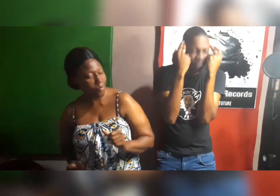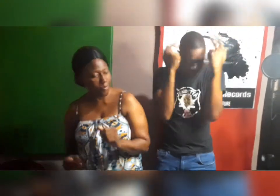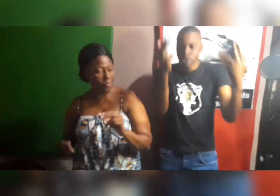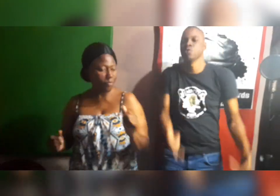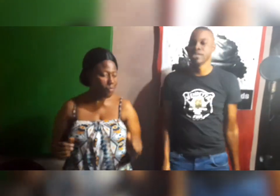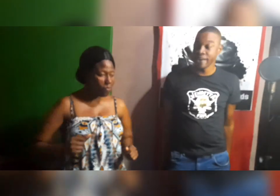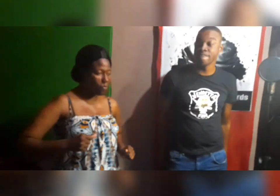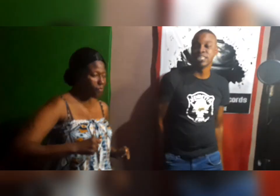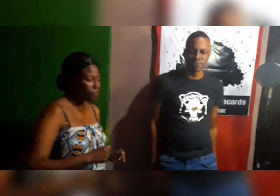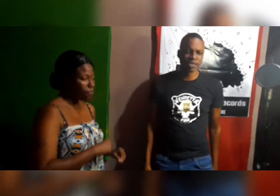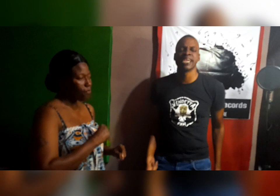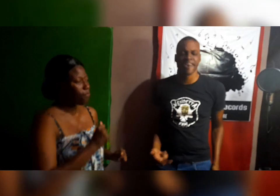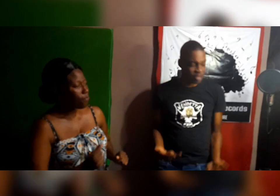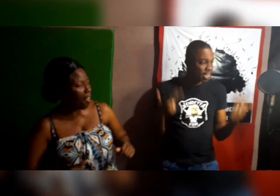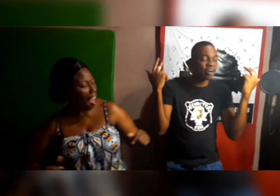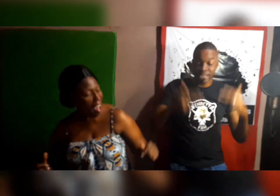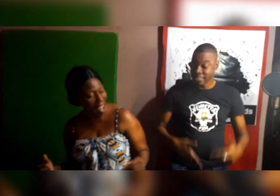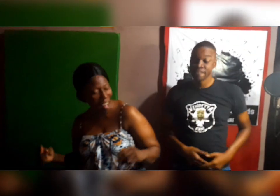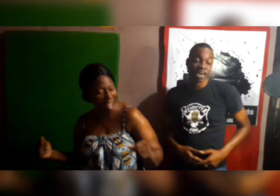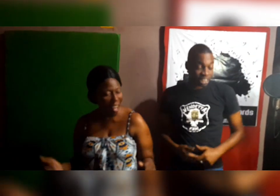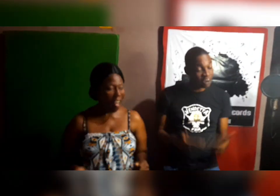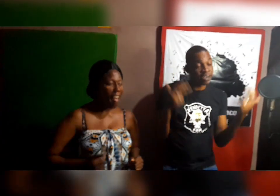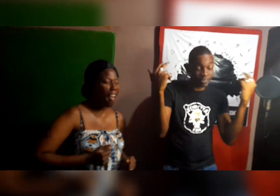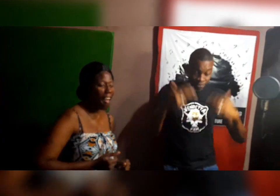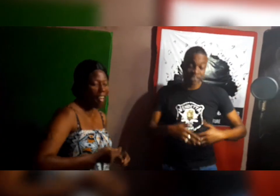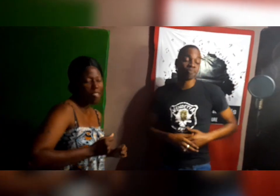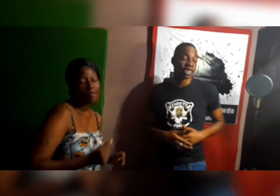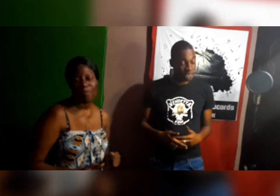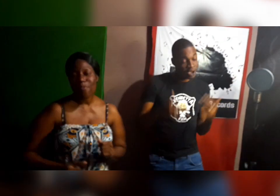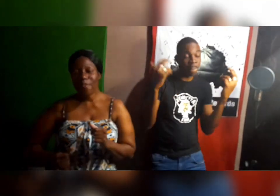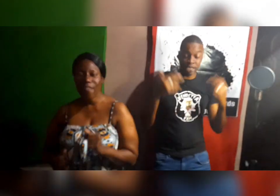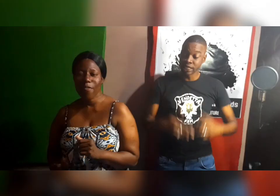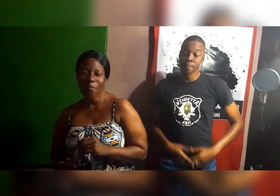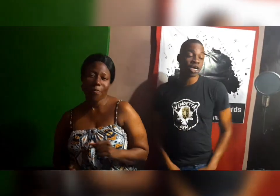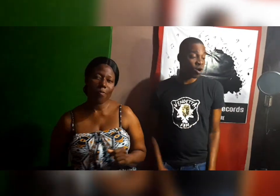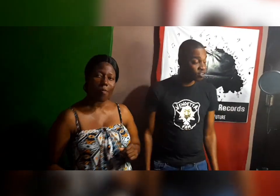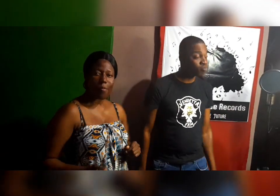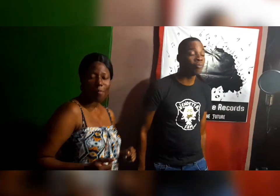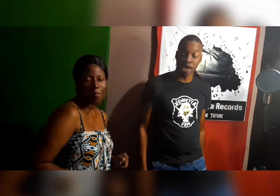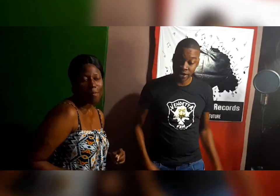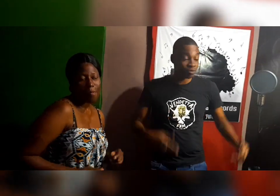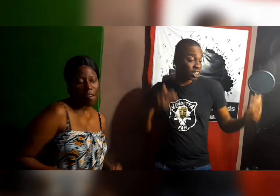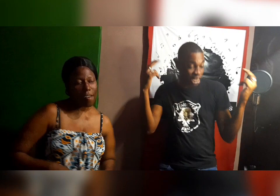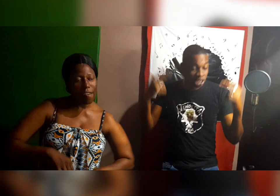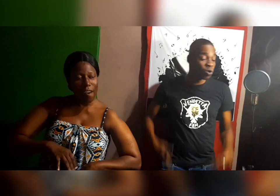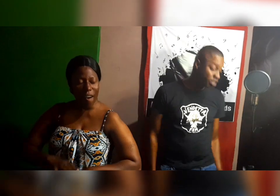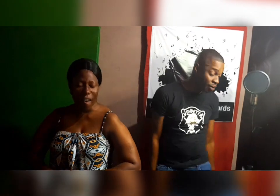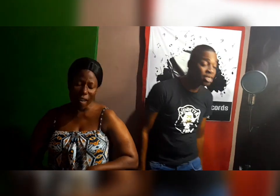life. The good life, for the good life. I figure the fast car and the fast bike. I figure the big house, mama, her right. Cause you know, say me